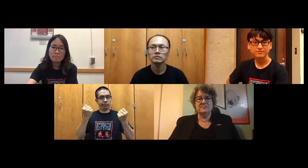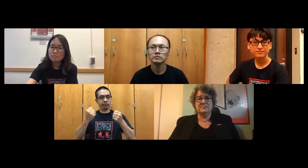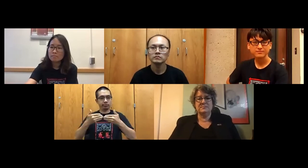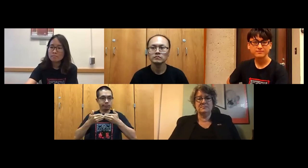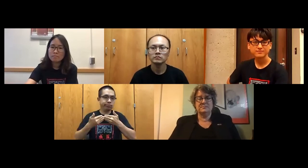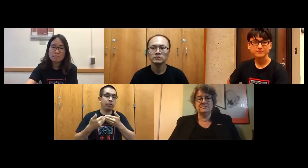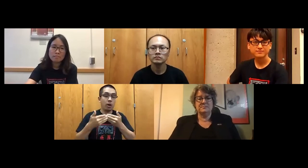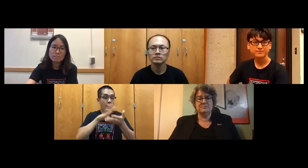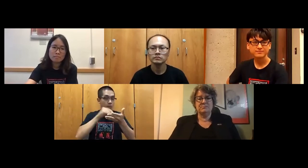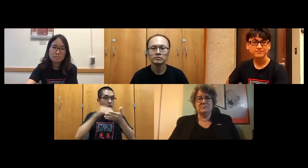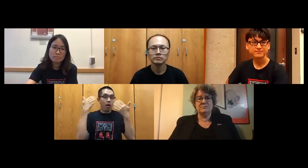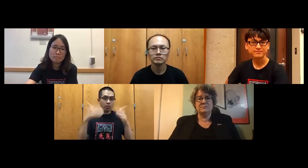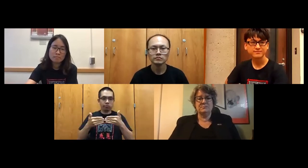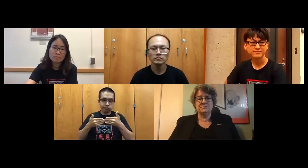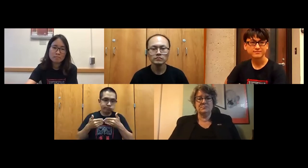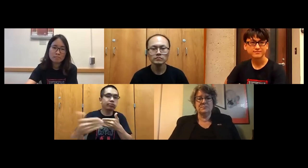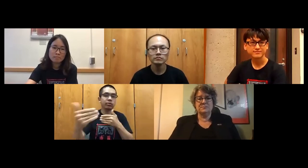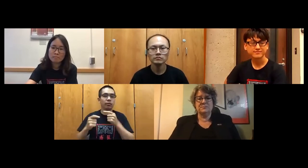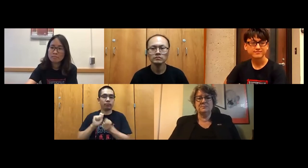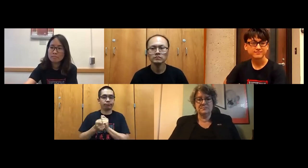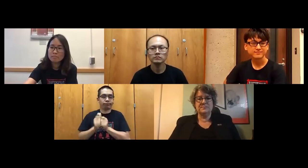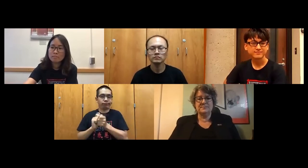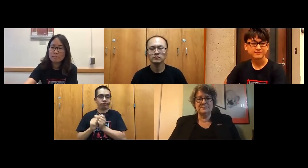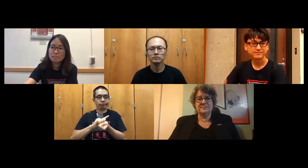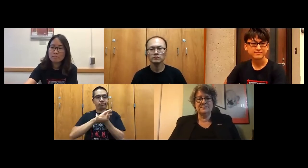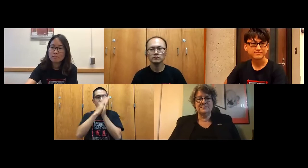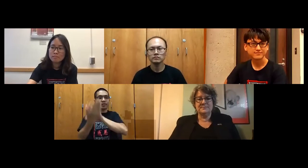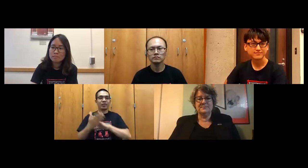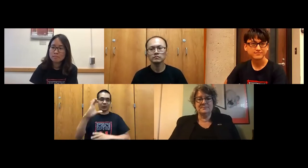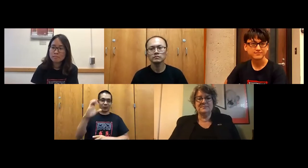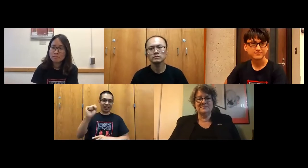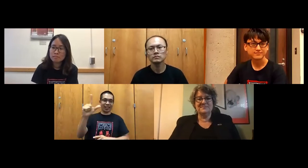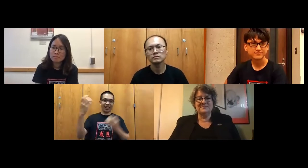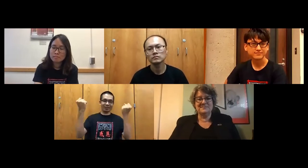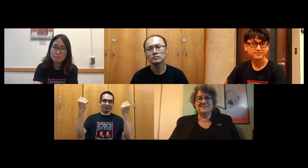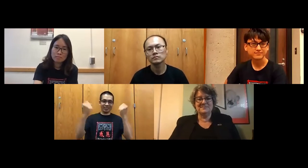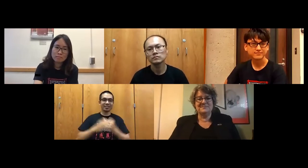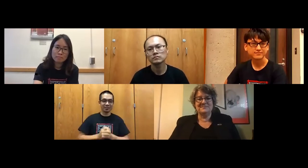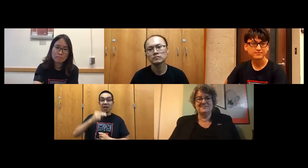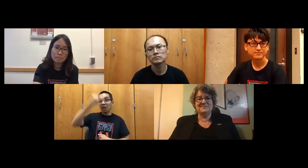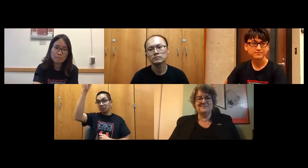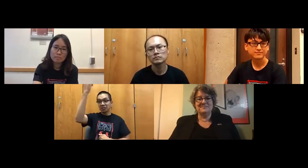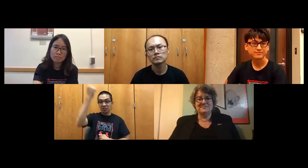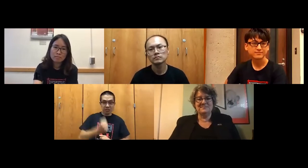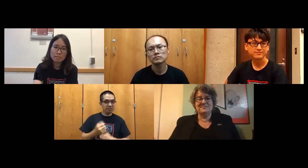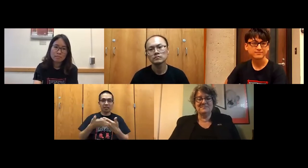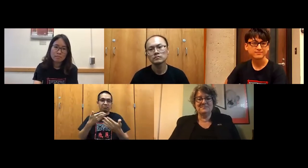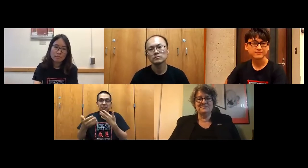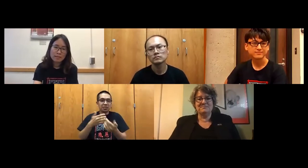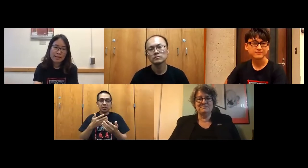language, and I was able to see that I was already learning so much, but then they making changes and really watching somebody be able to go from